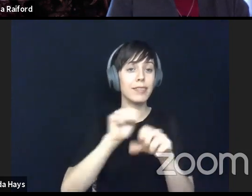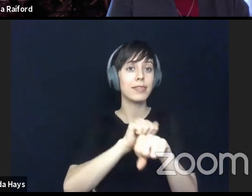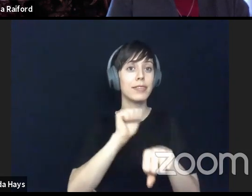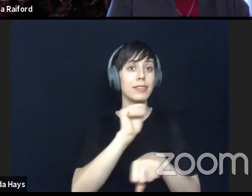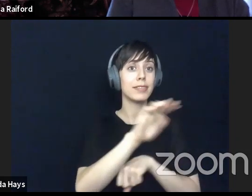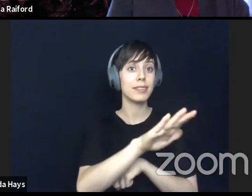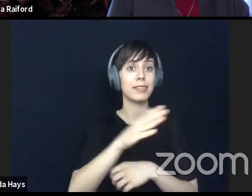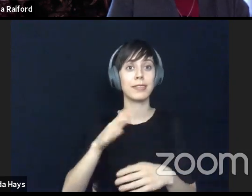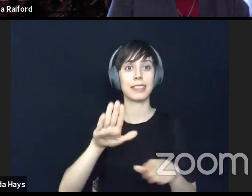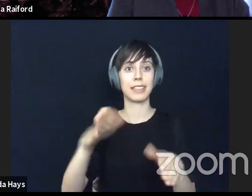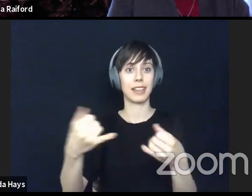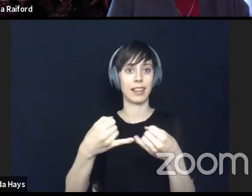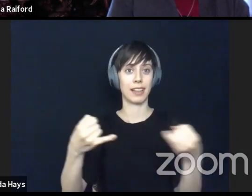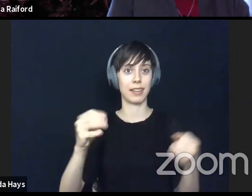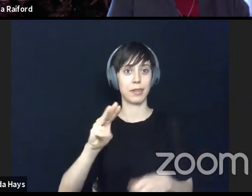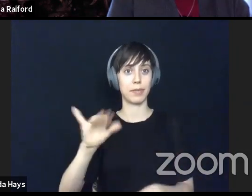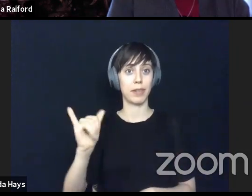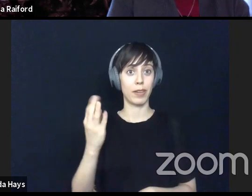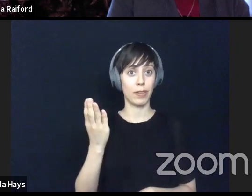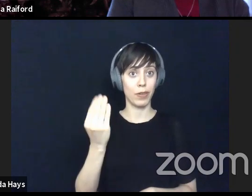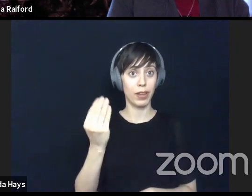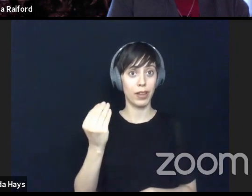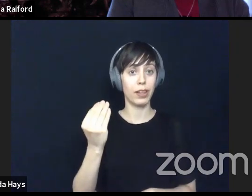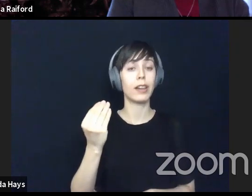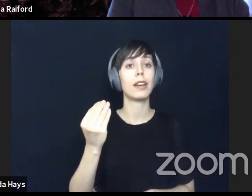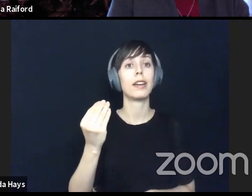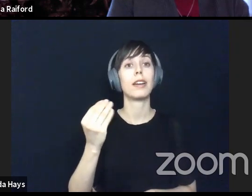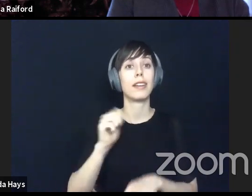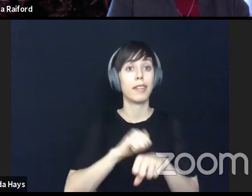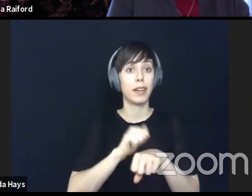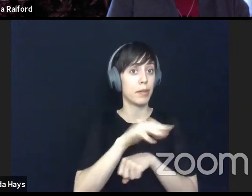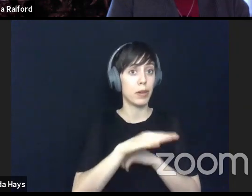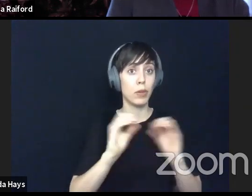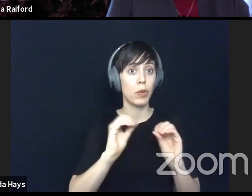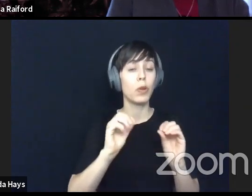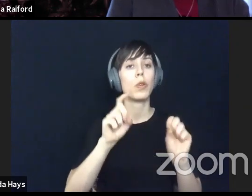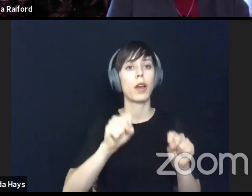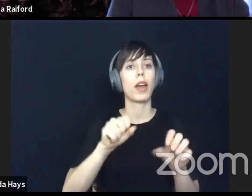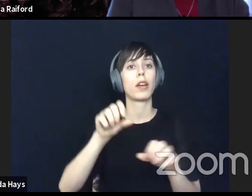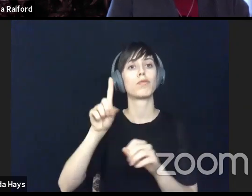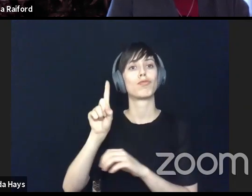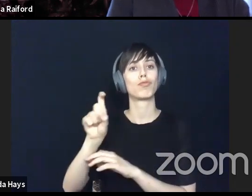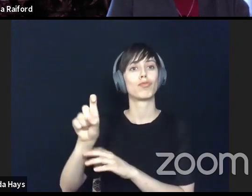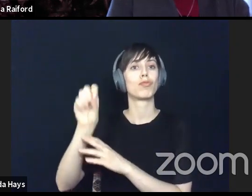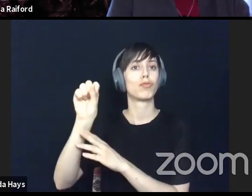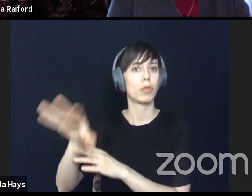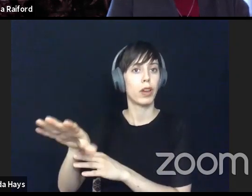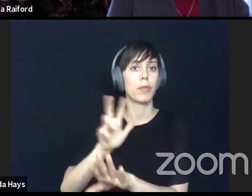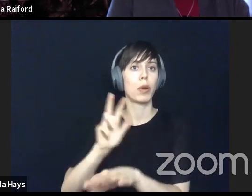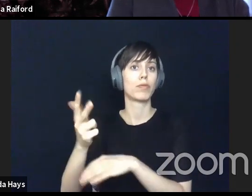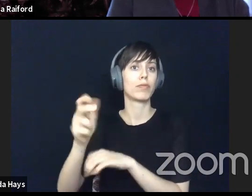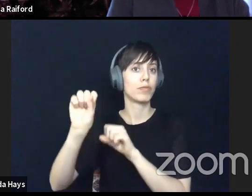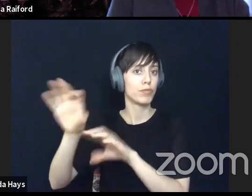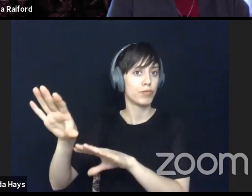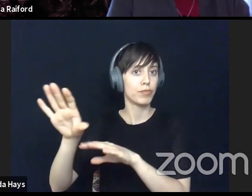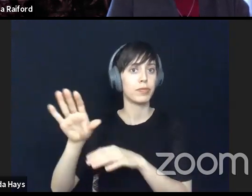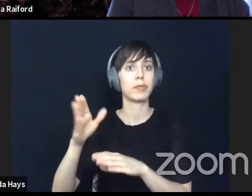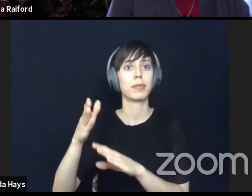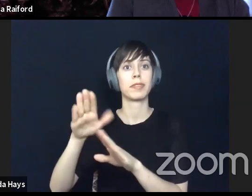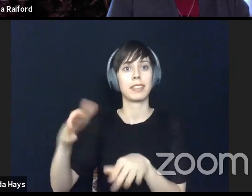the proper locations by May 19th. And tell your friends, tell your family, tell your neighbors, tell